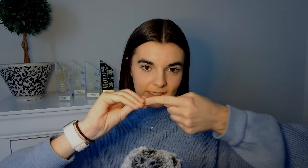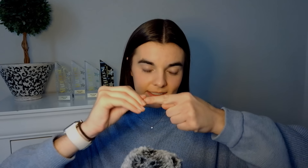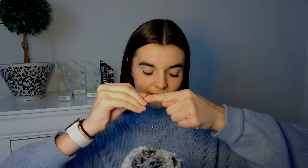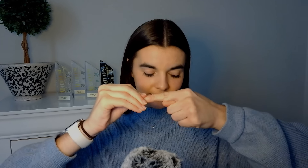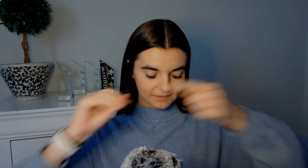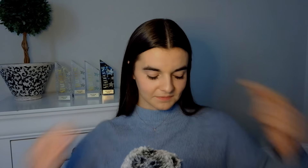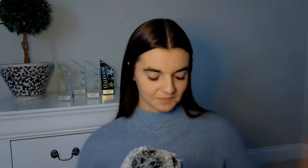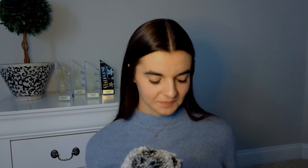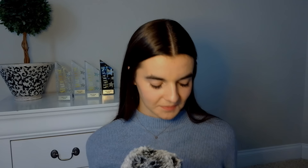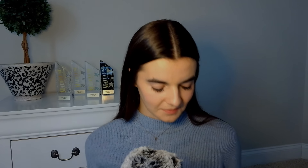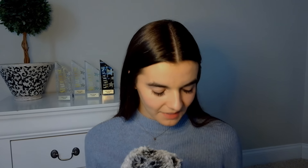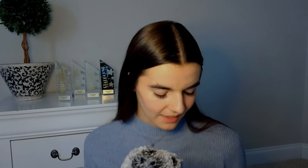blackberries.